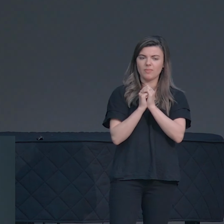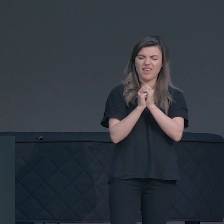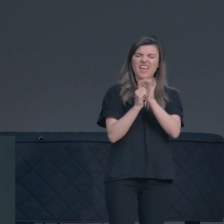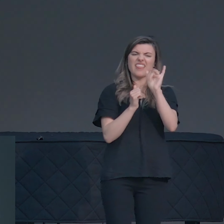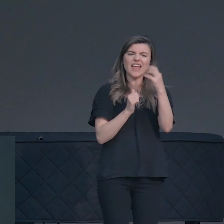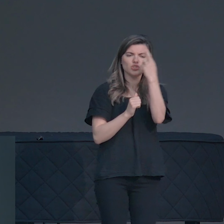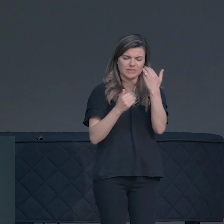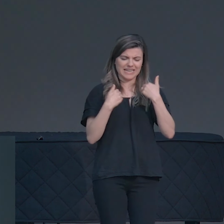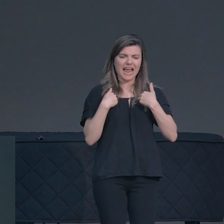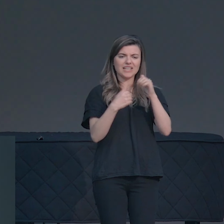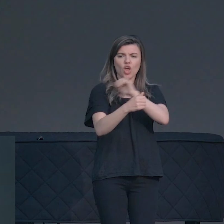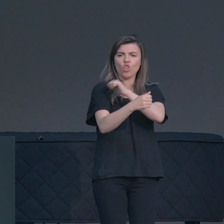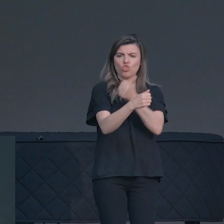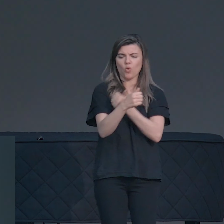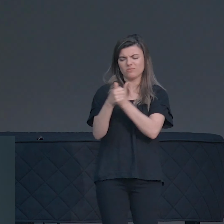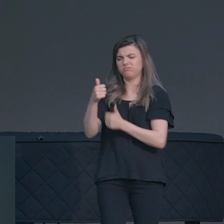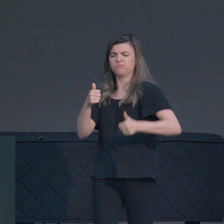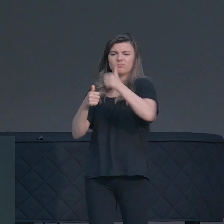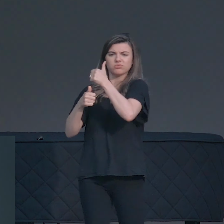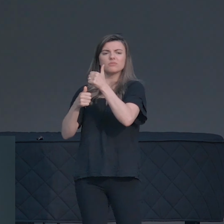authority over Satan.